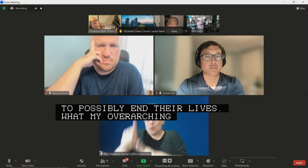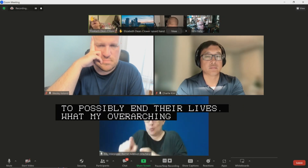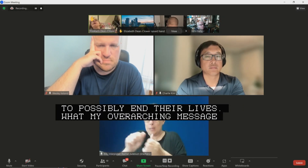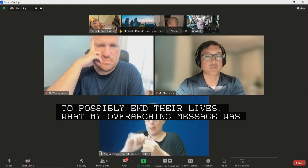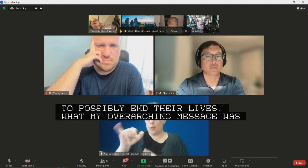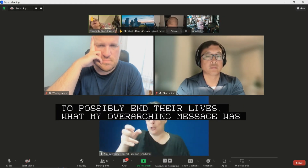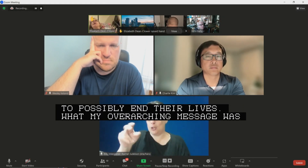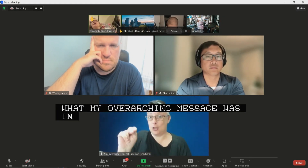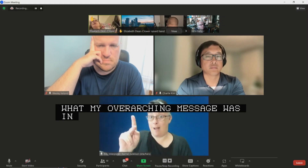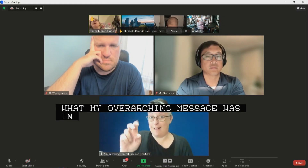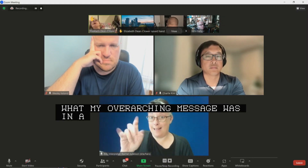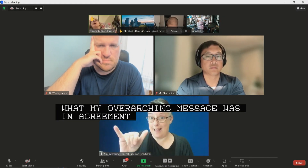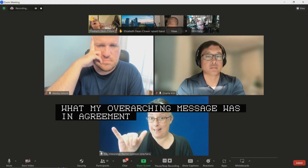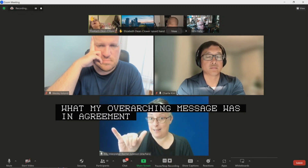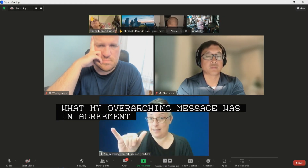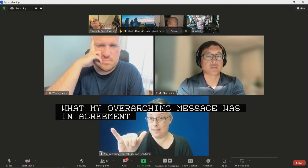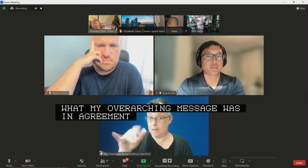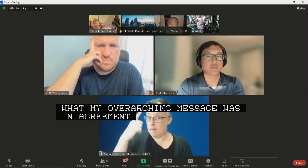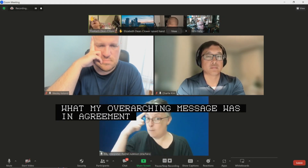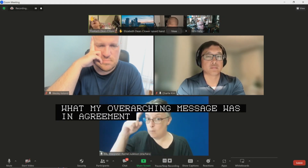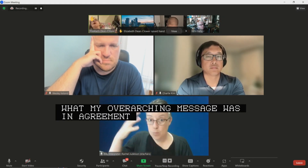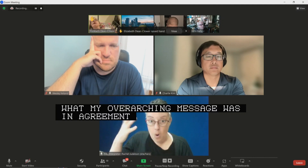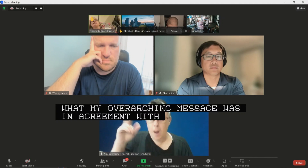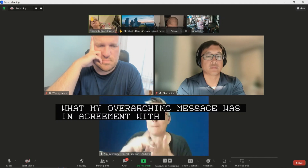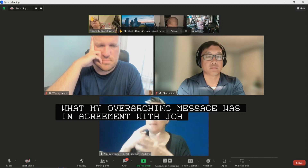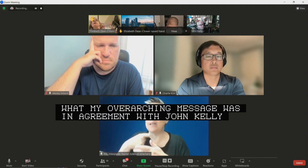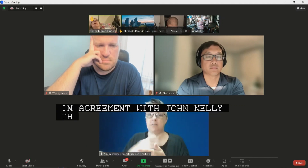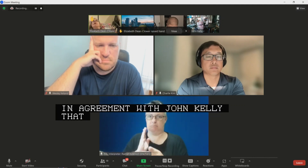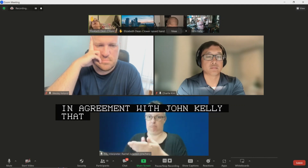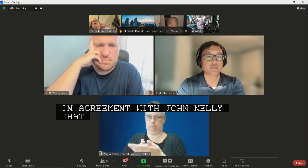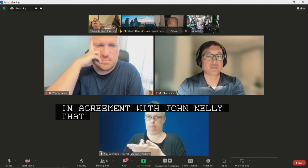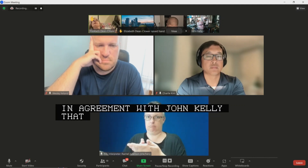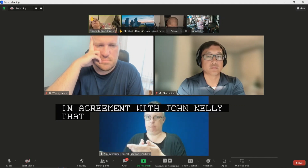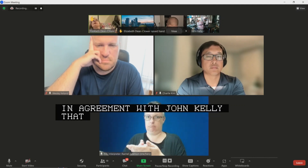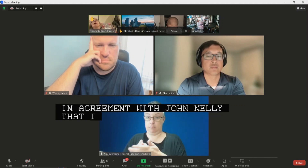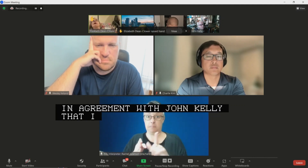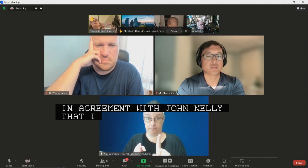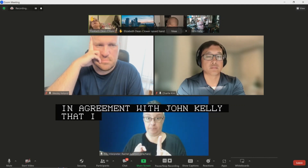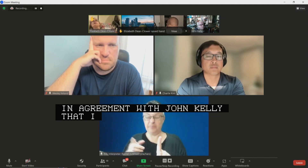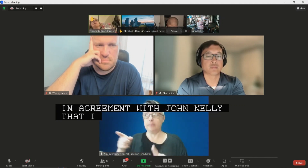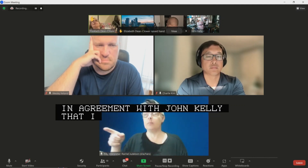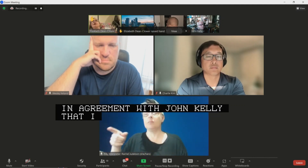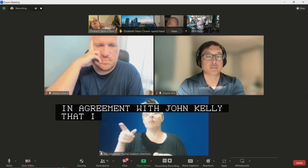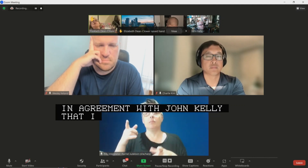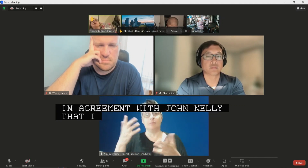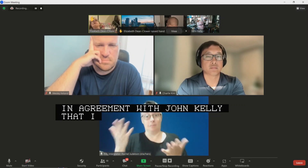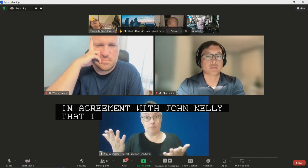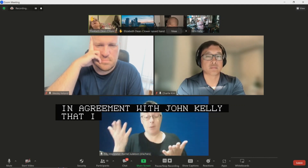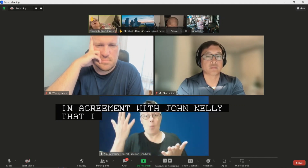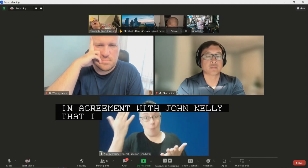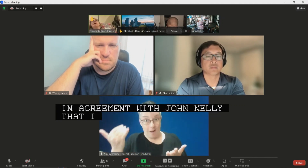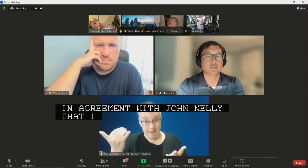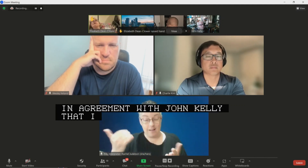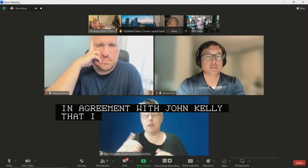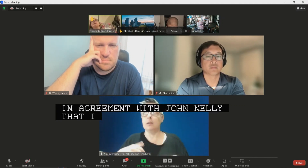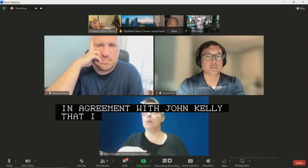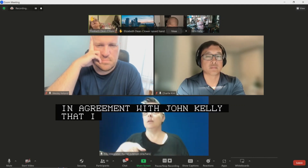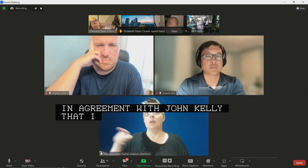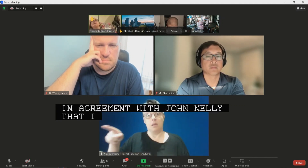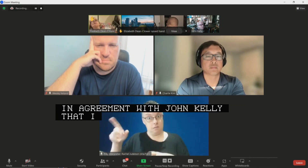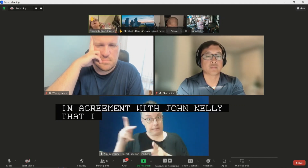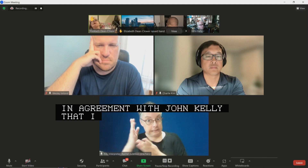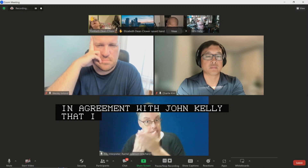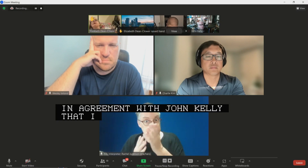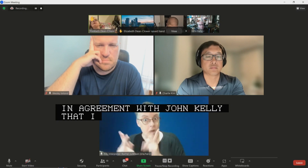I think that there are the element of prejudice against people